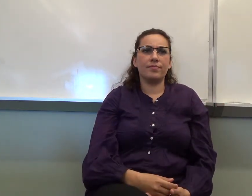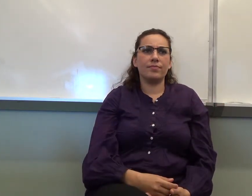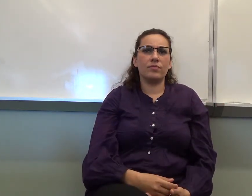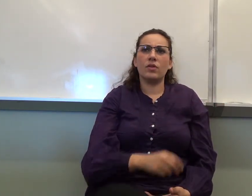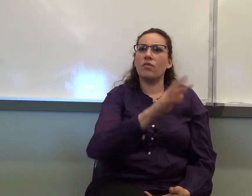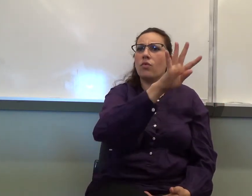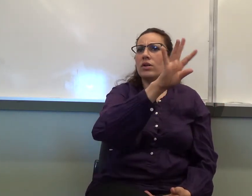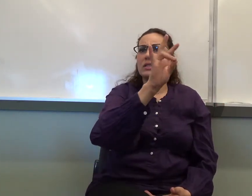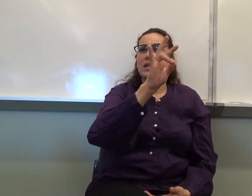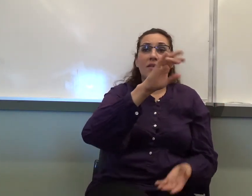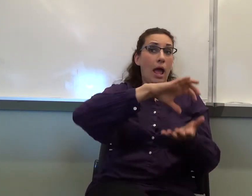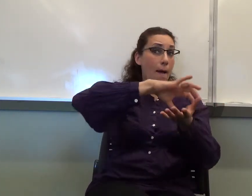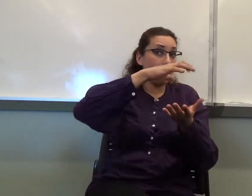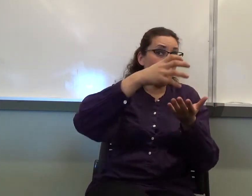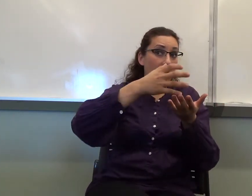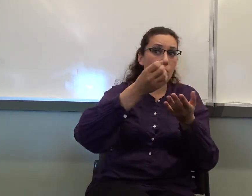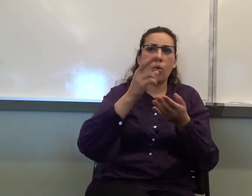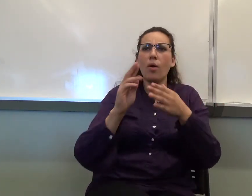Is that the amount or is that the base?